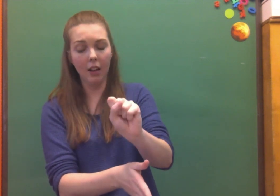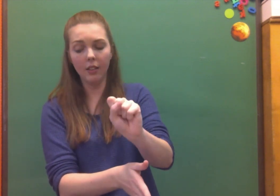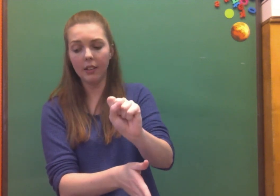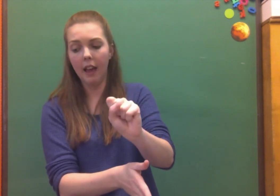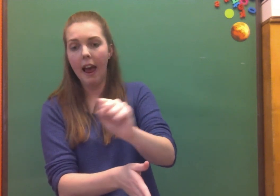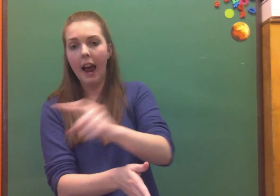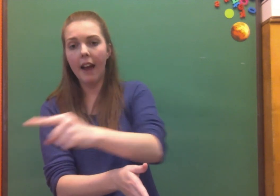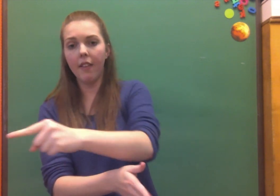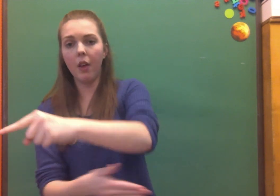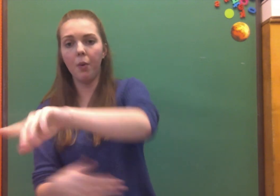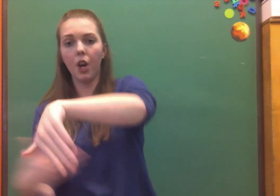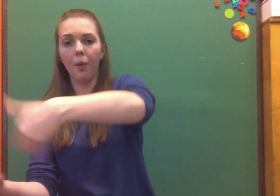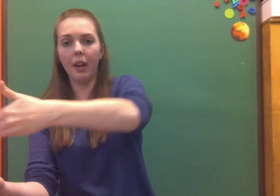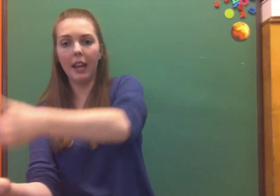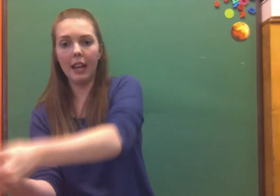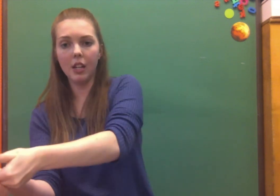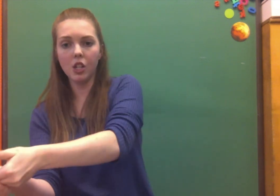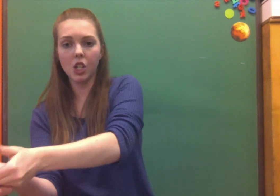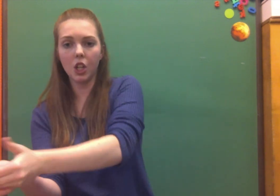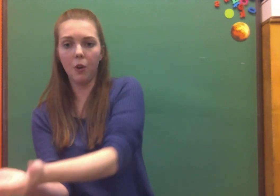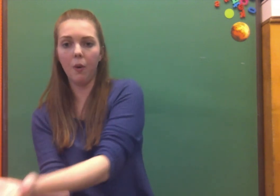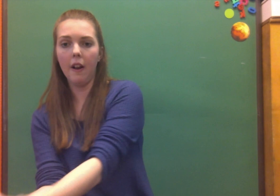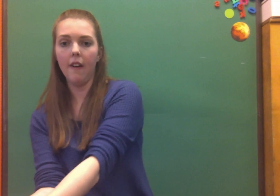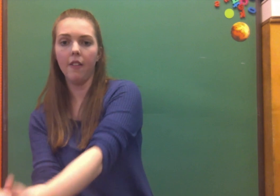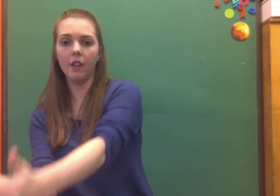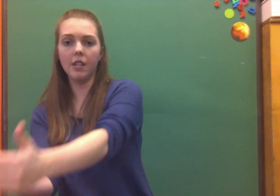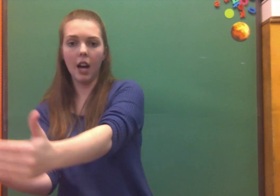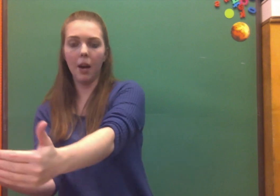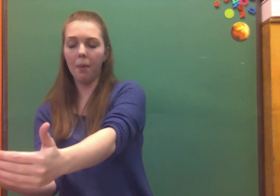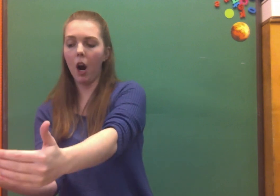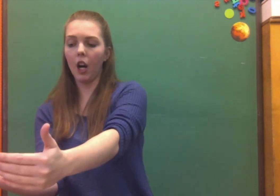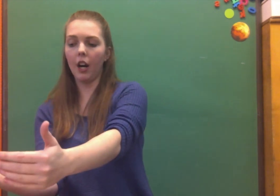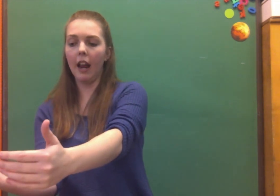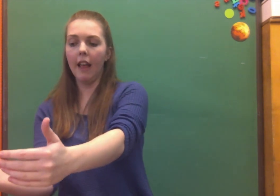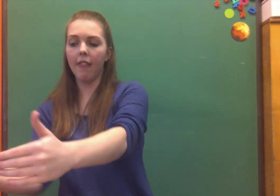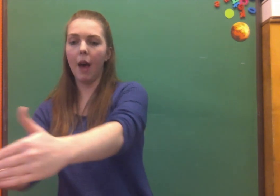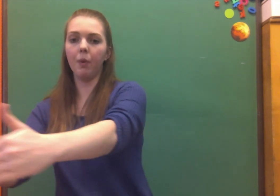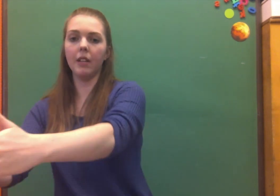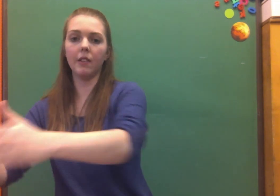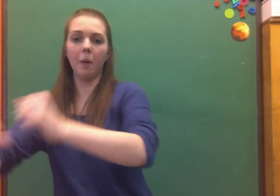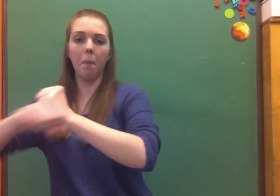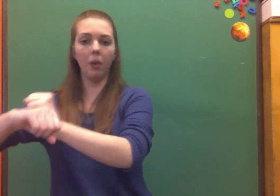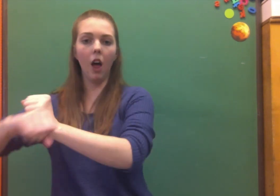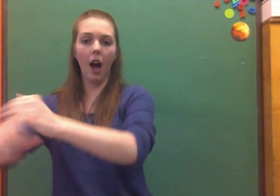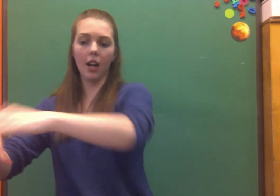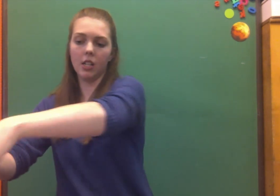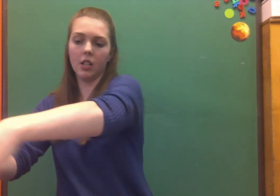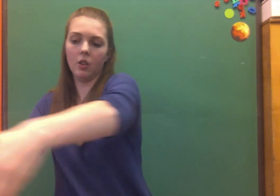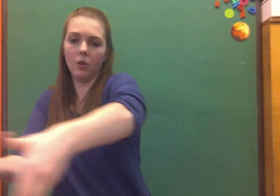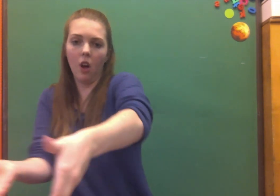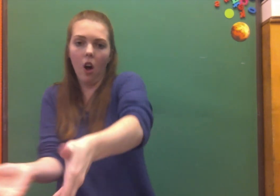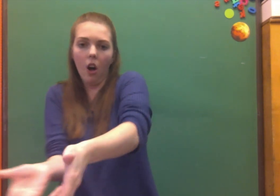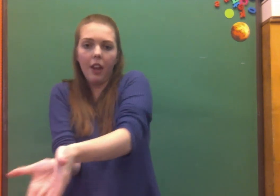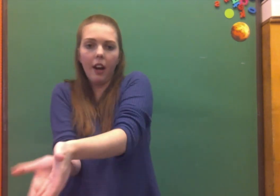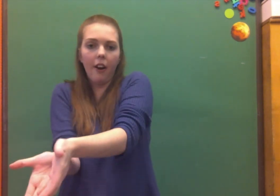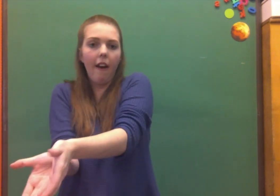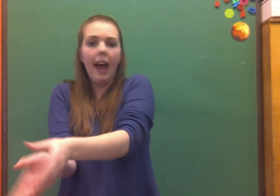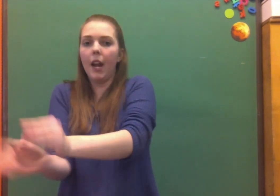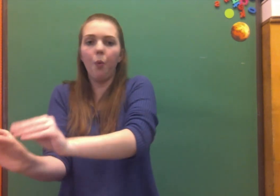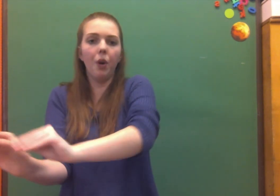canals, and then they would go into the dug part that was blocked. So it was all there, and it wouldn't